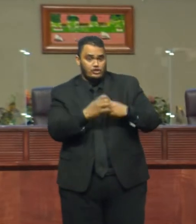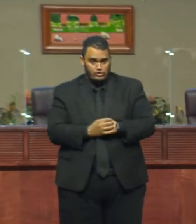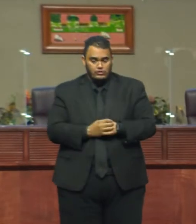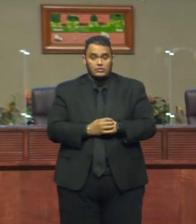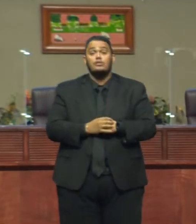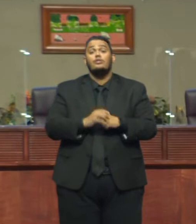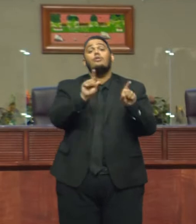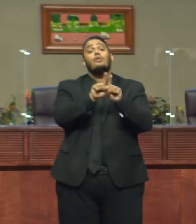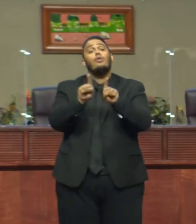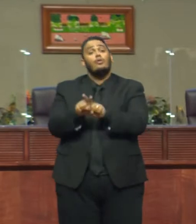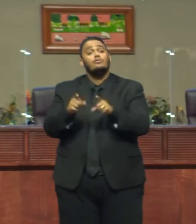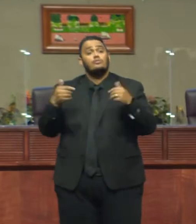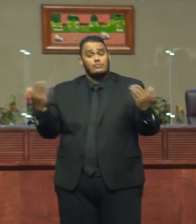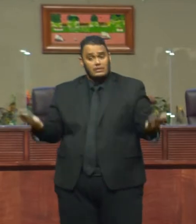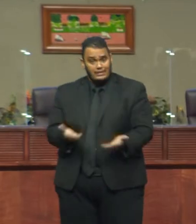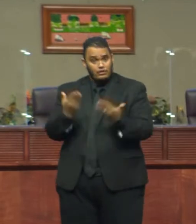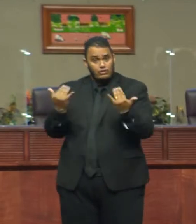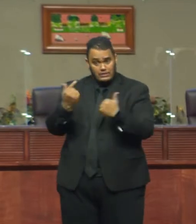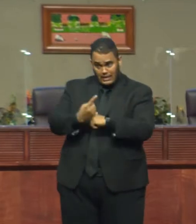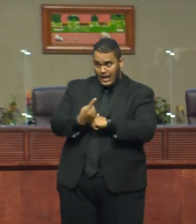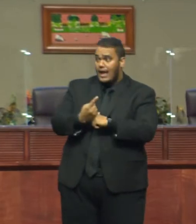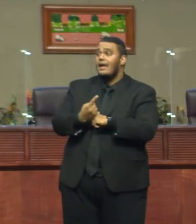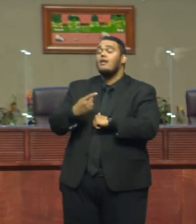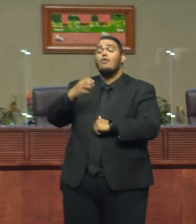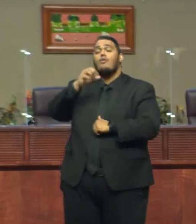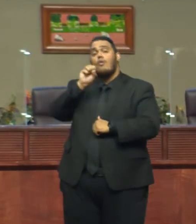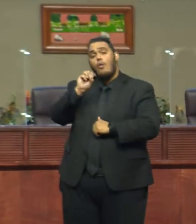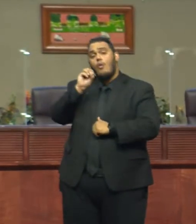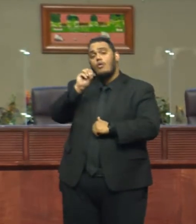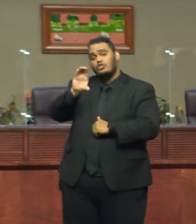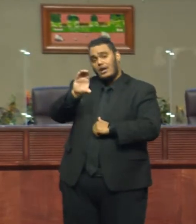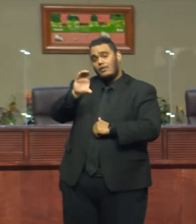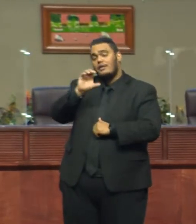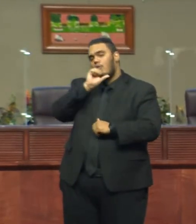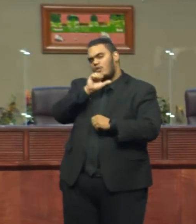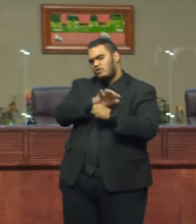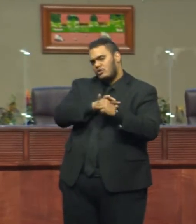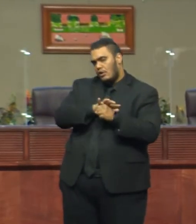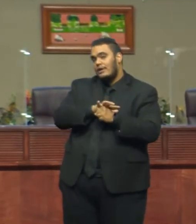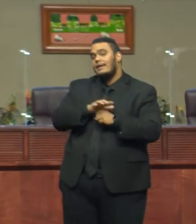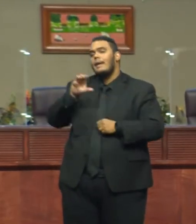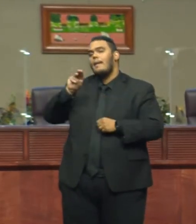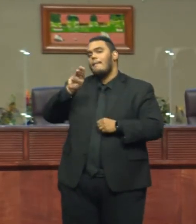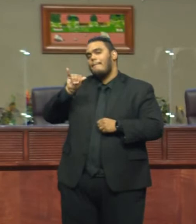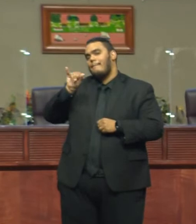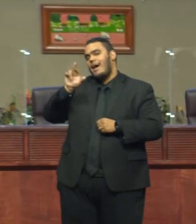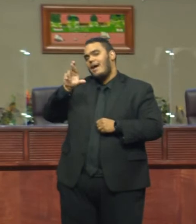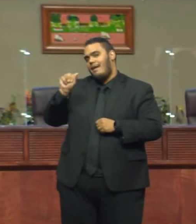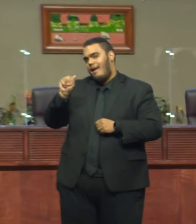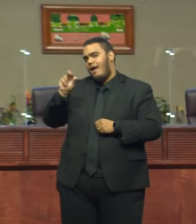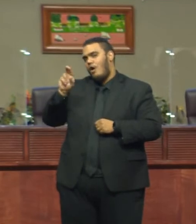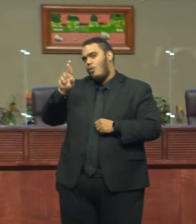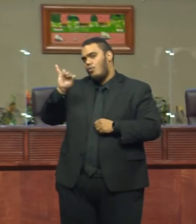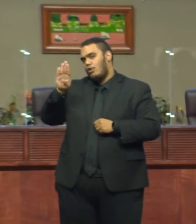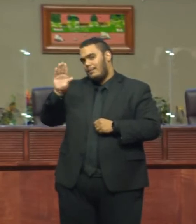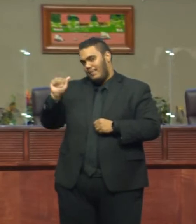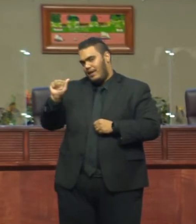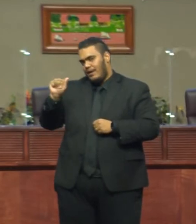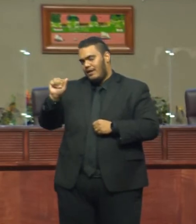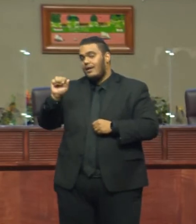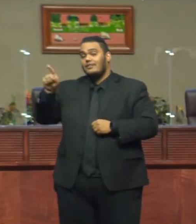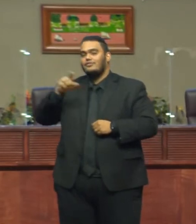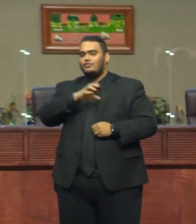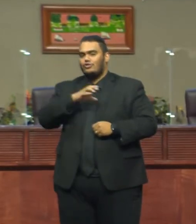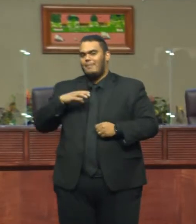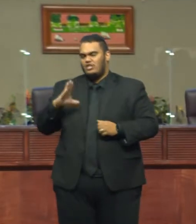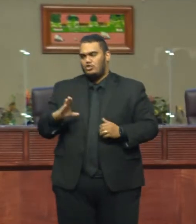joined also by Orange County Commissioner Myra Uribe as well. And with that, I'm going to go ahead and get started. Yesterday, I did